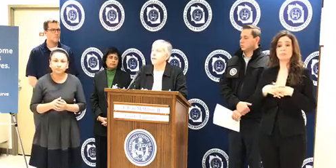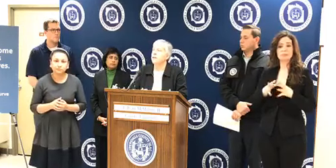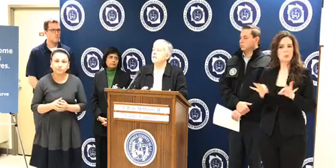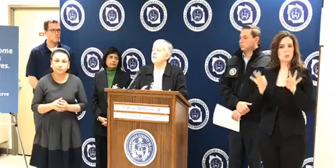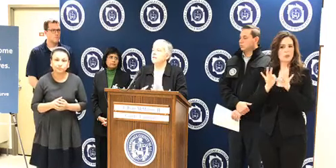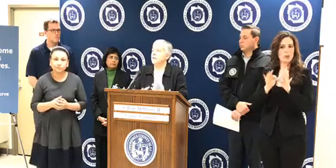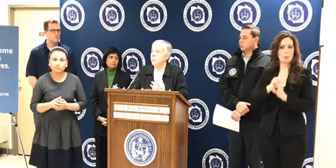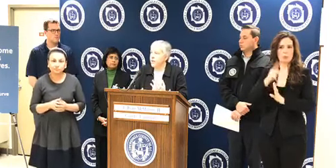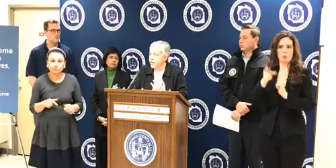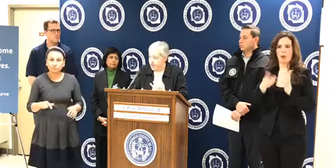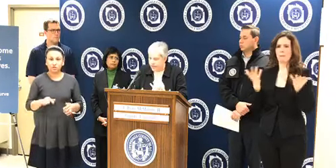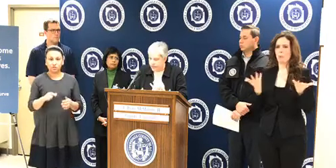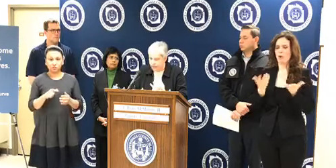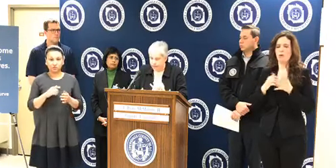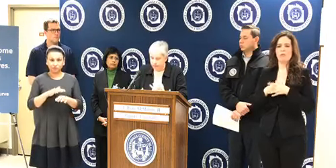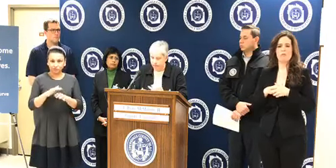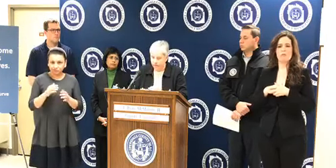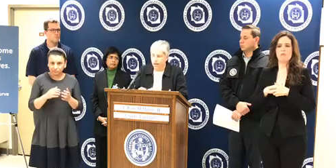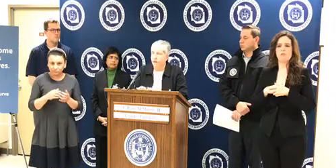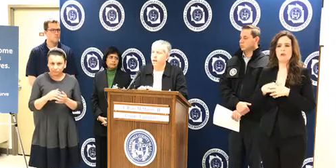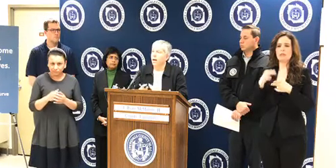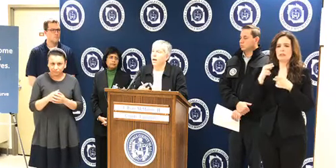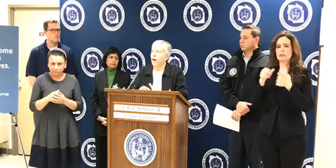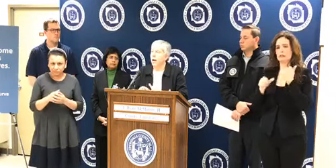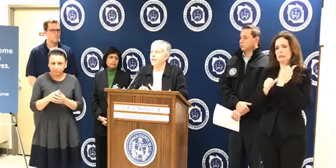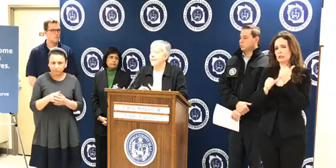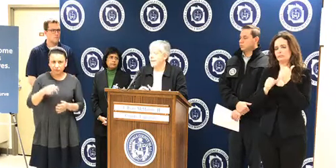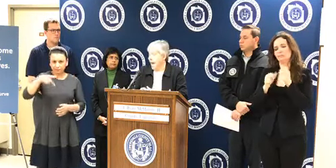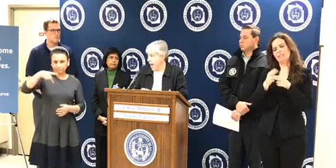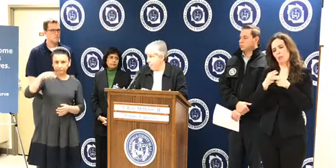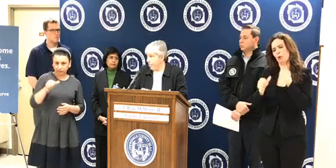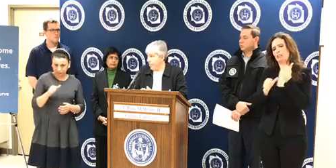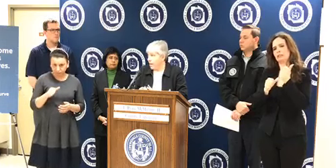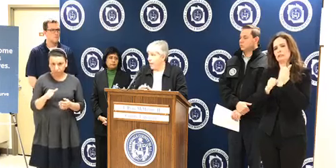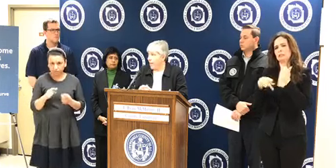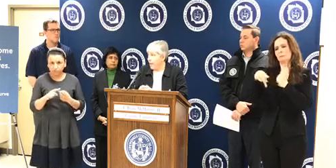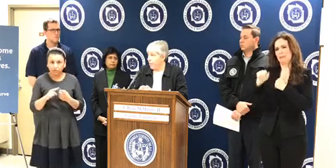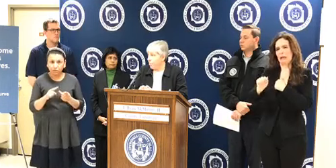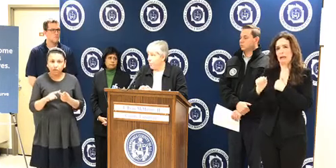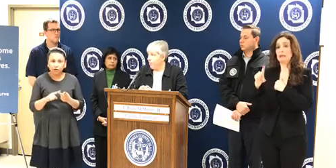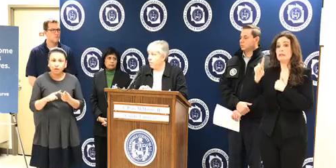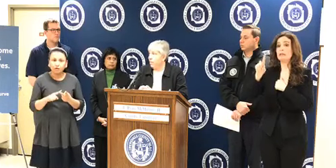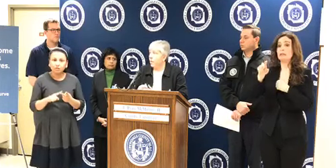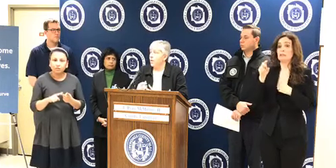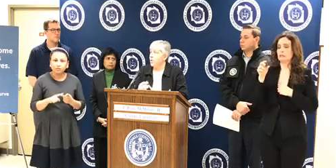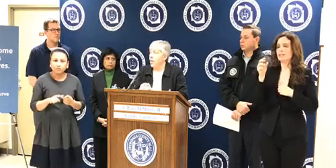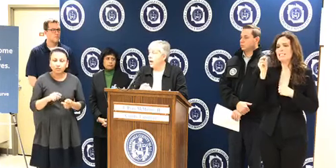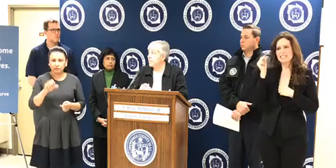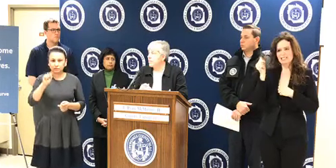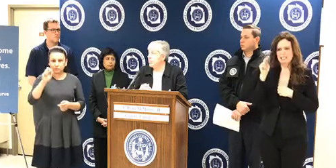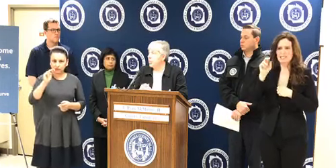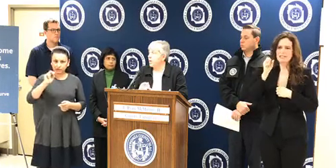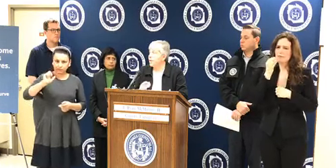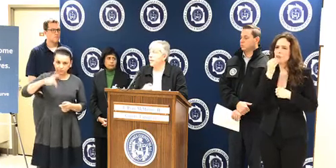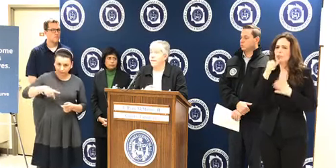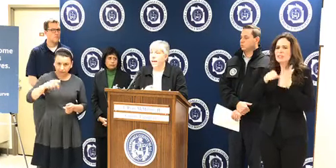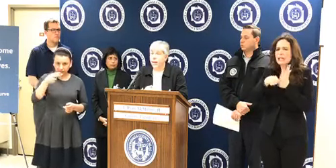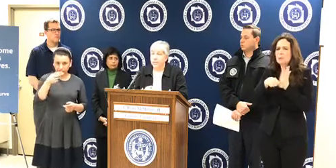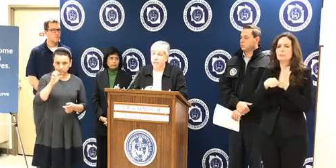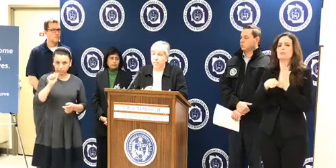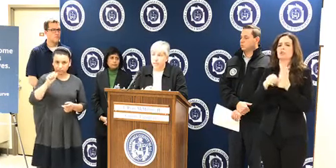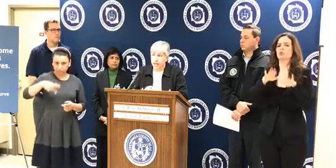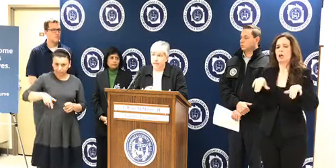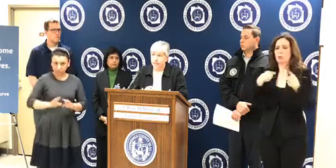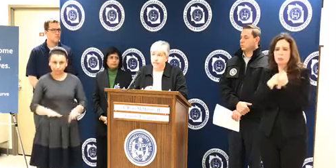programs, temporary assistance, SNAP, HEAP, child support,